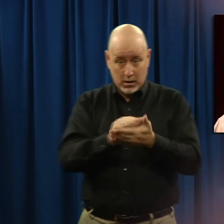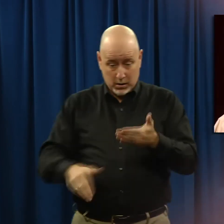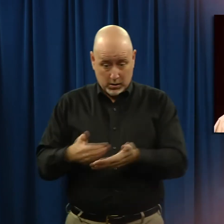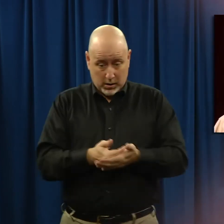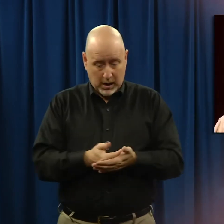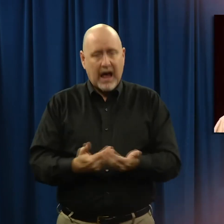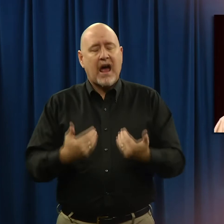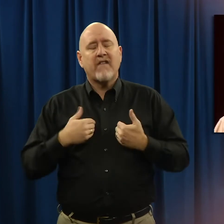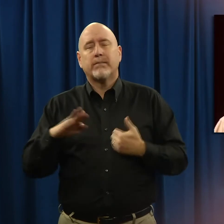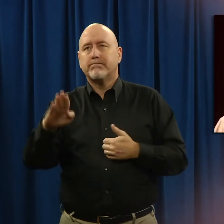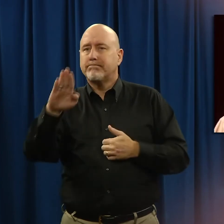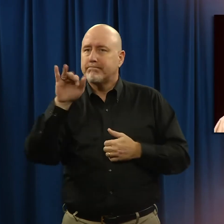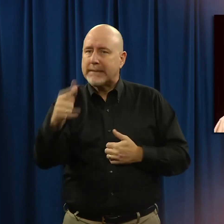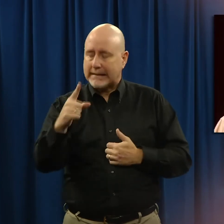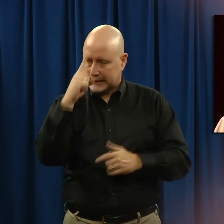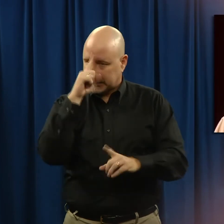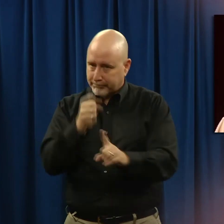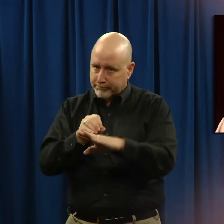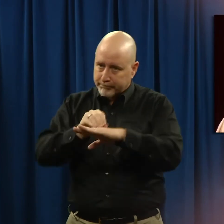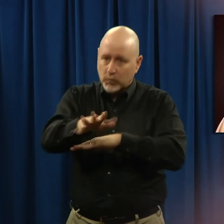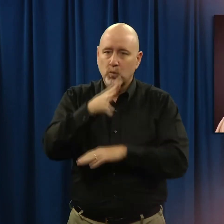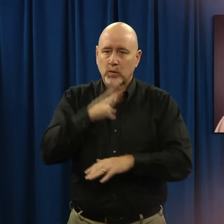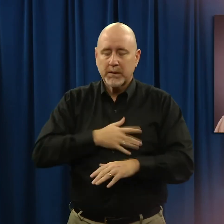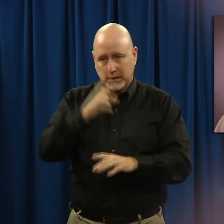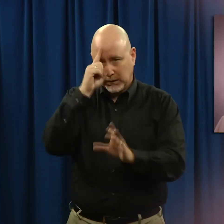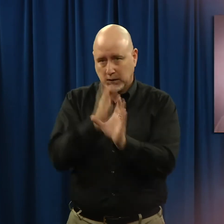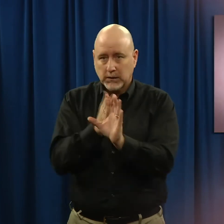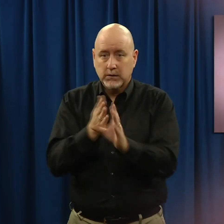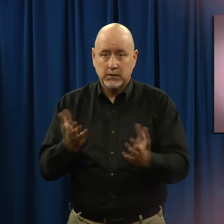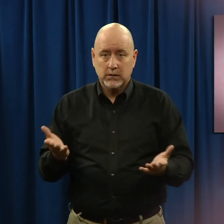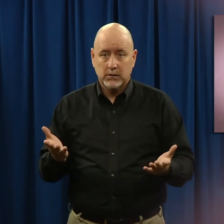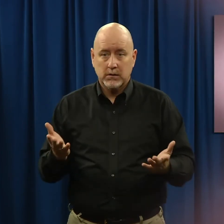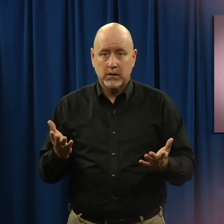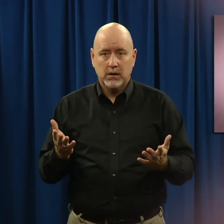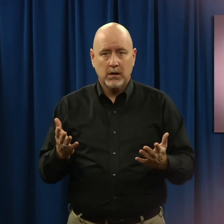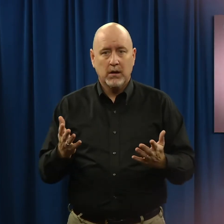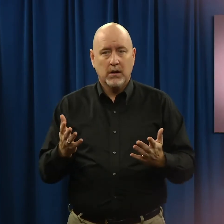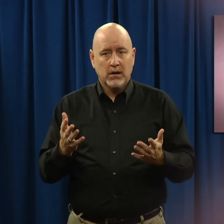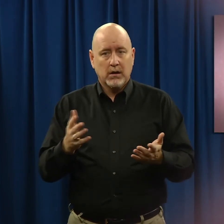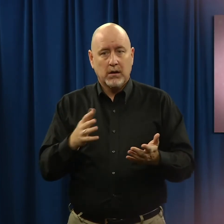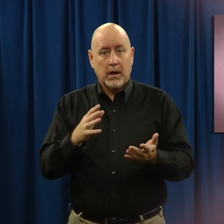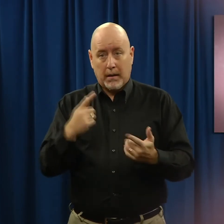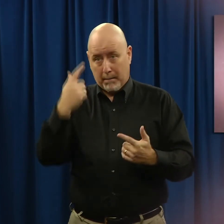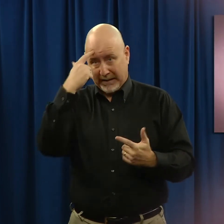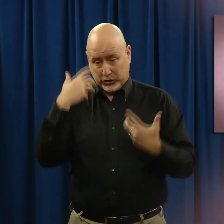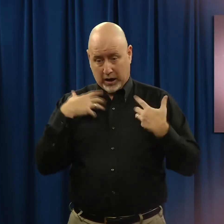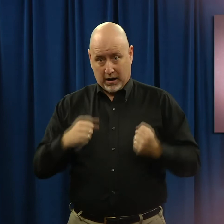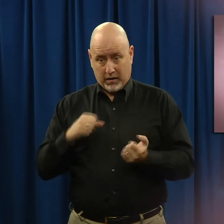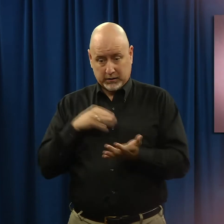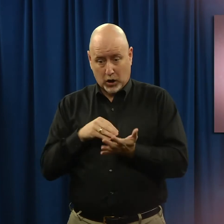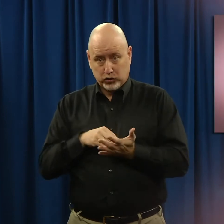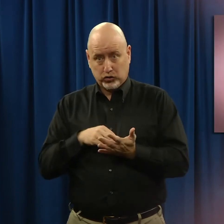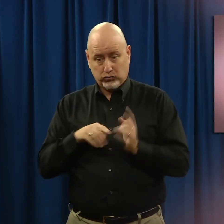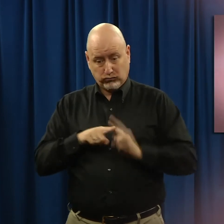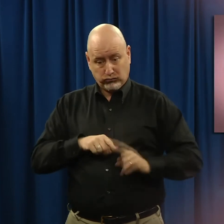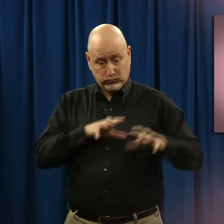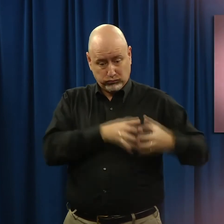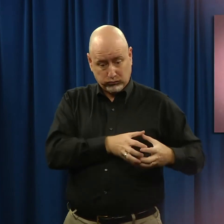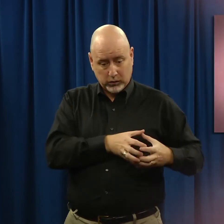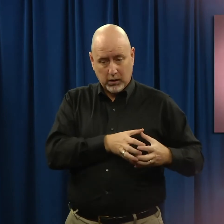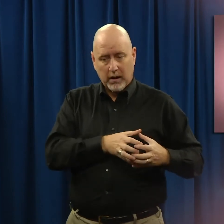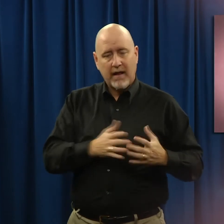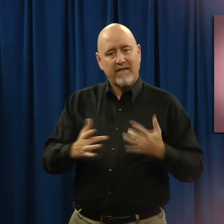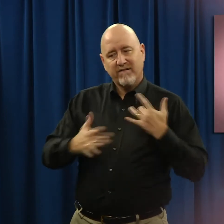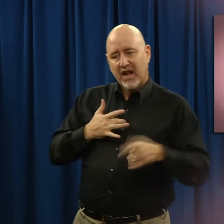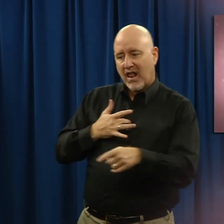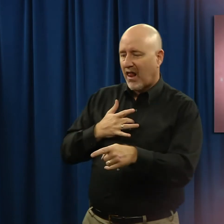has a vast psychological impact on many women, and there is growing concern among mental health professionals for the failure of our mental